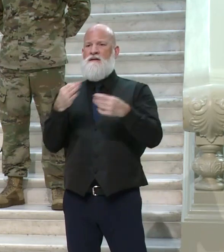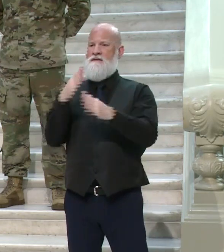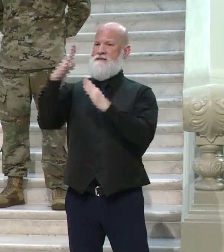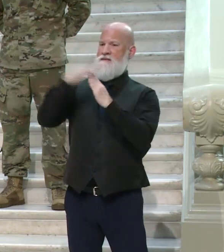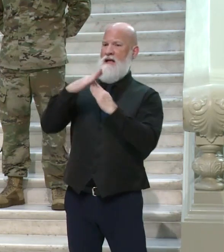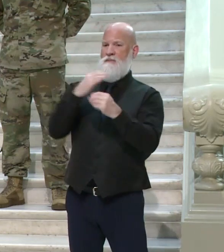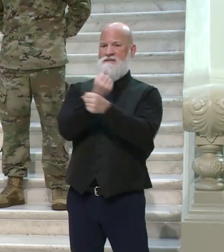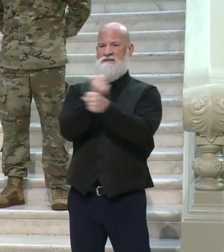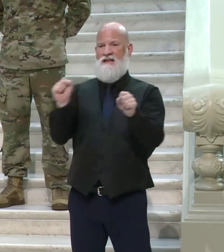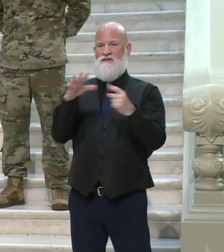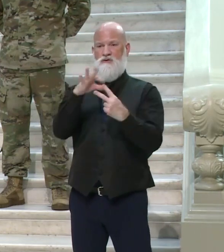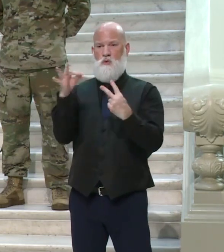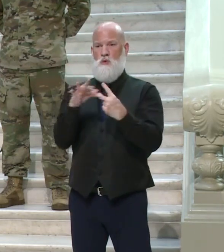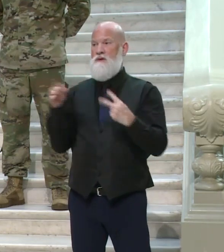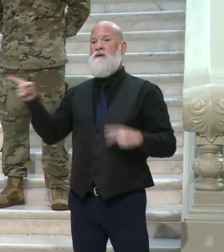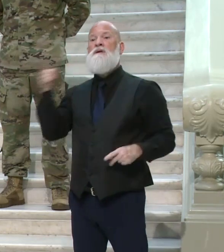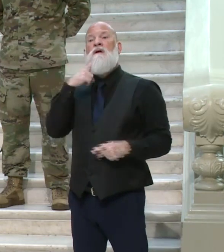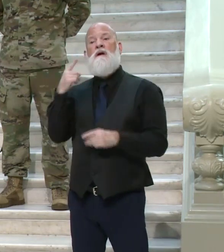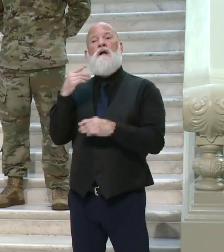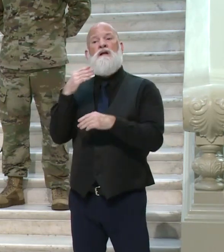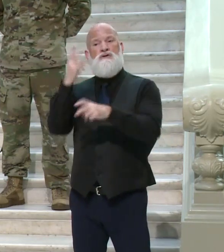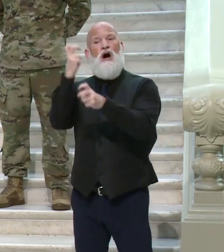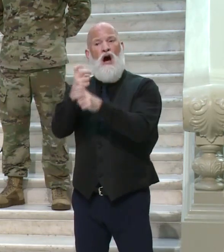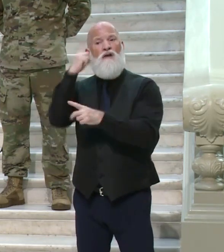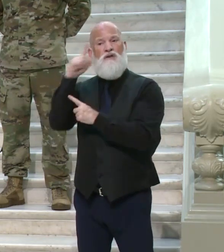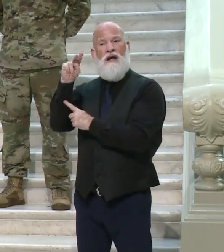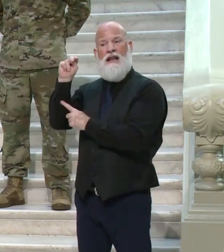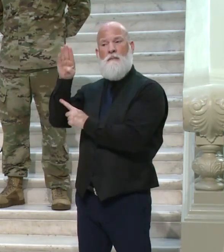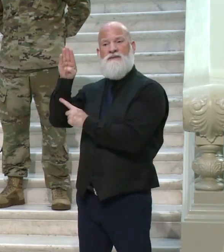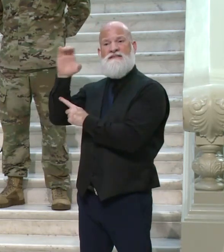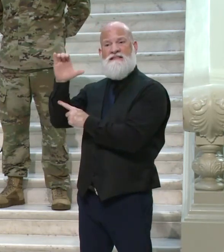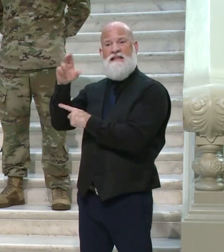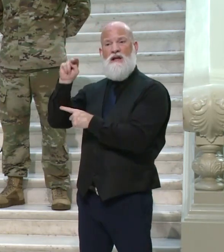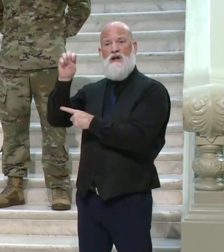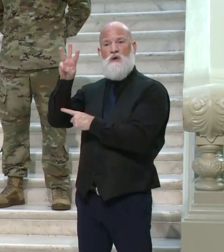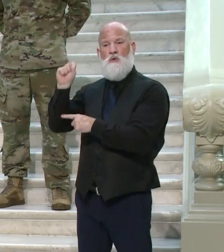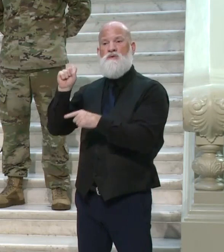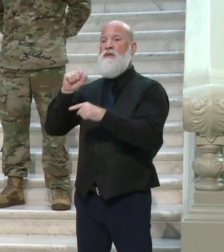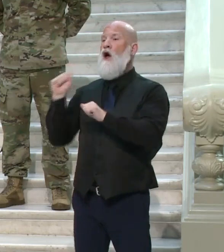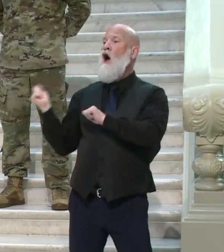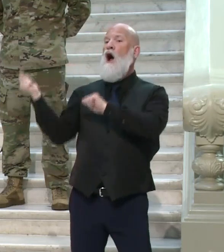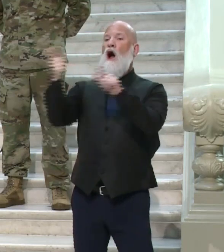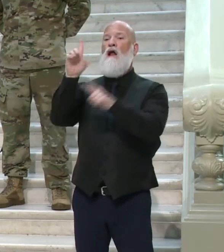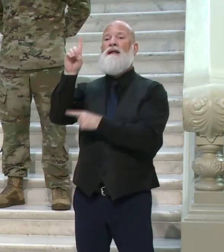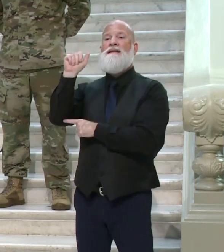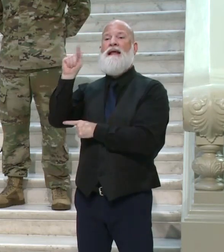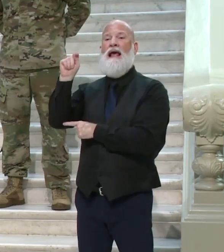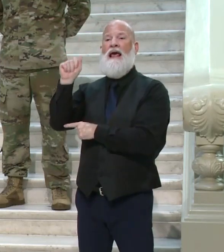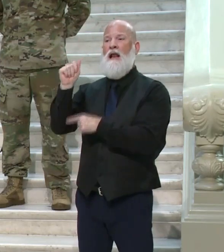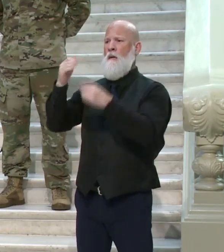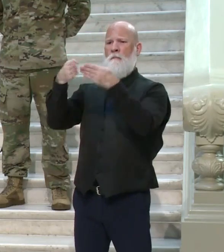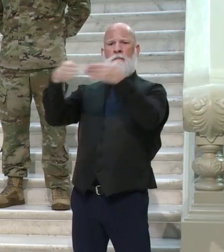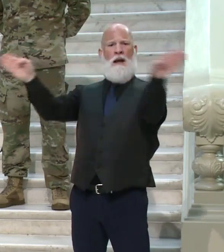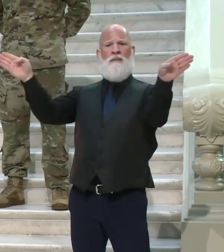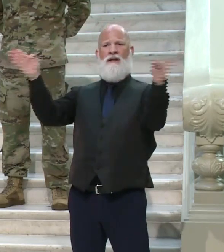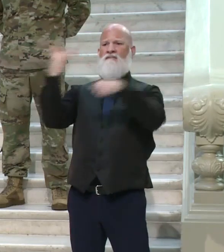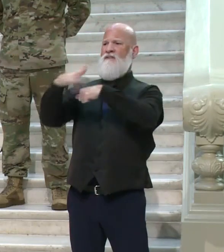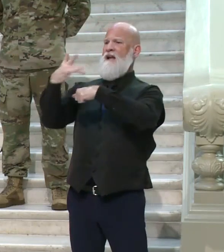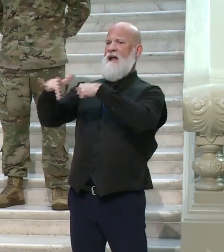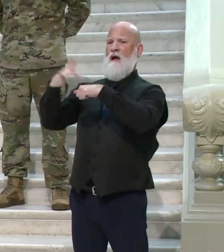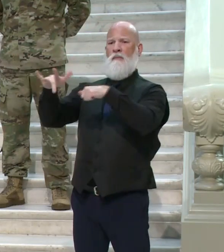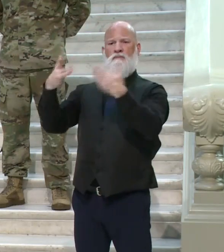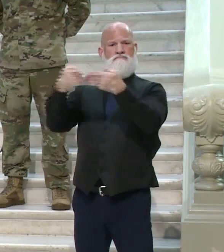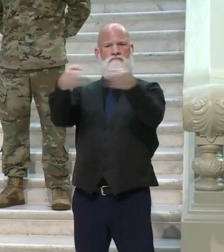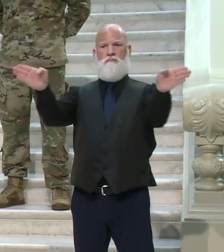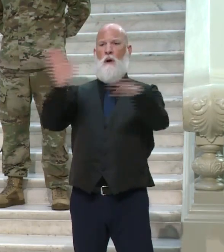NBC News to understand this, but all the data is publicly available on the Public Health Department's website. As I've said